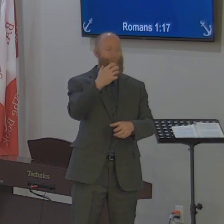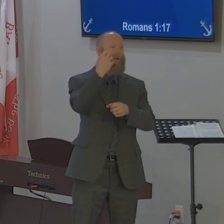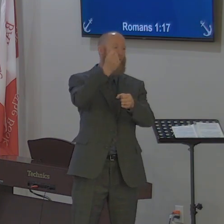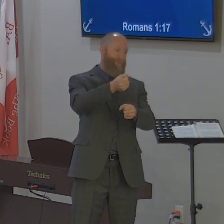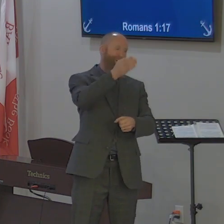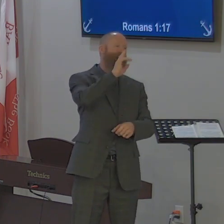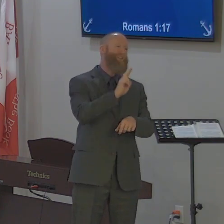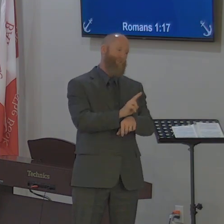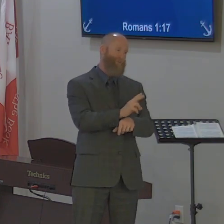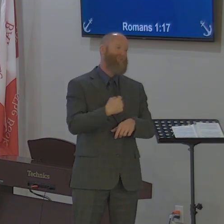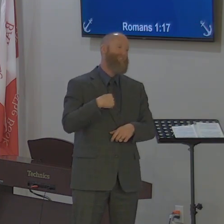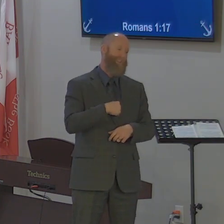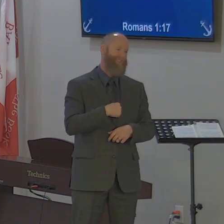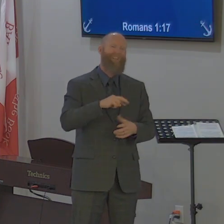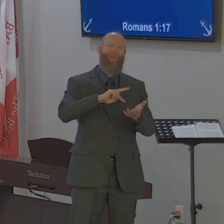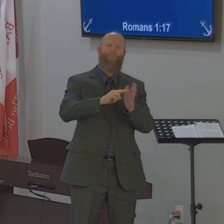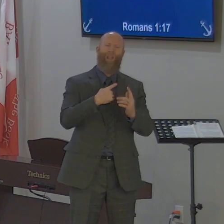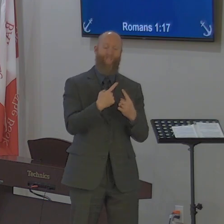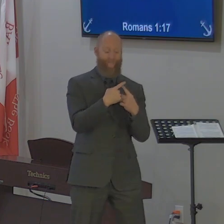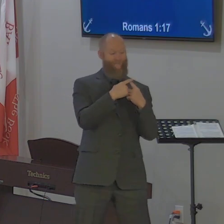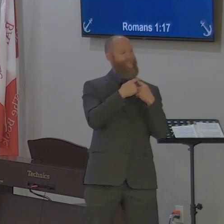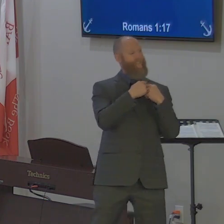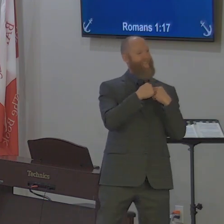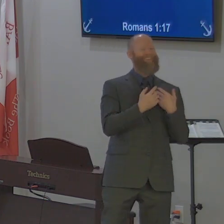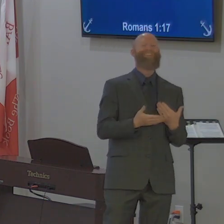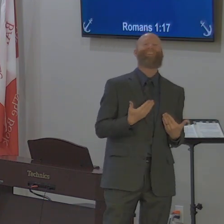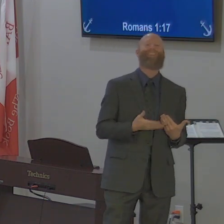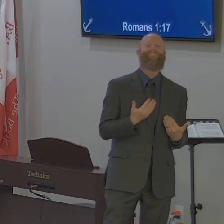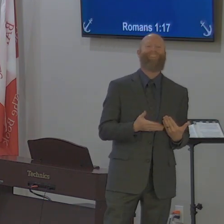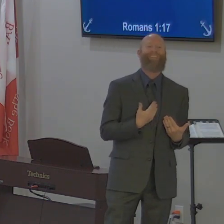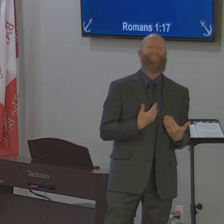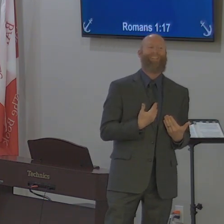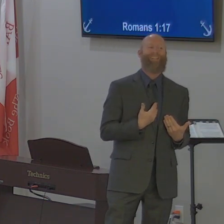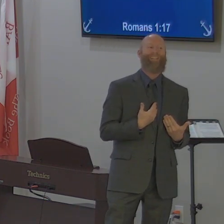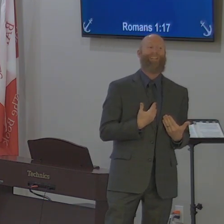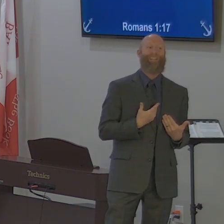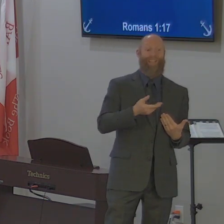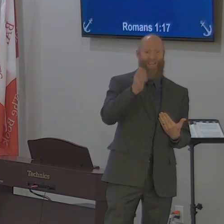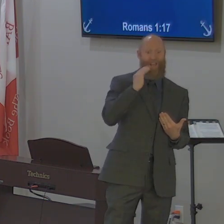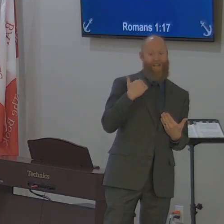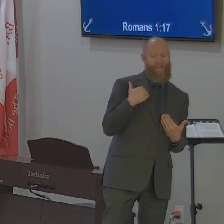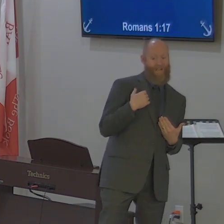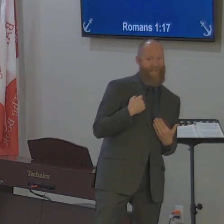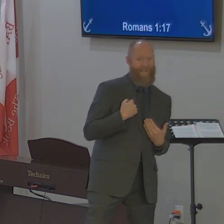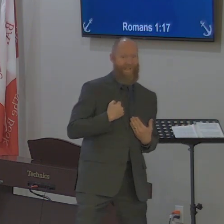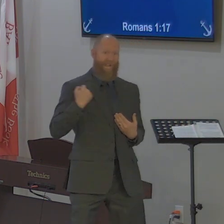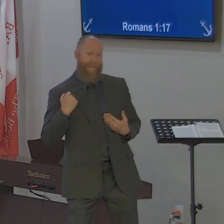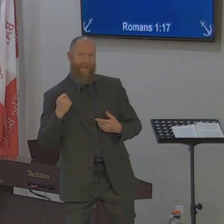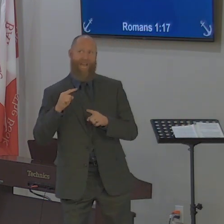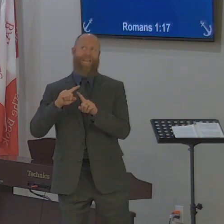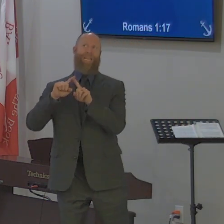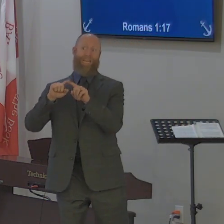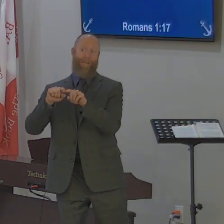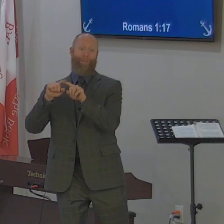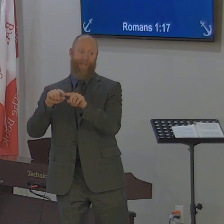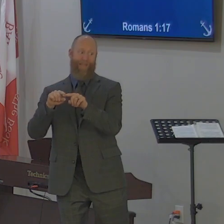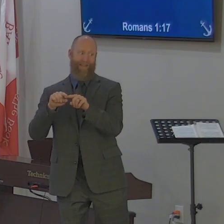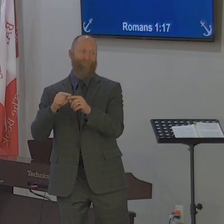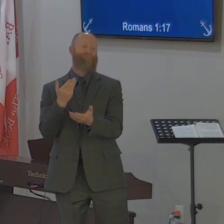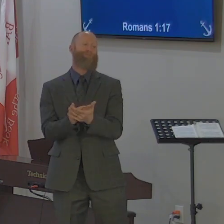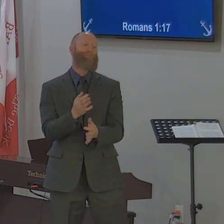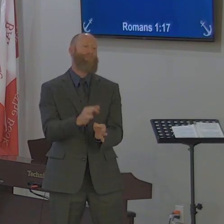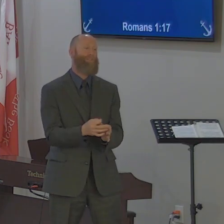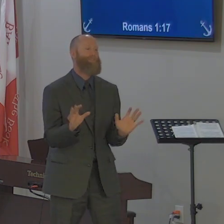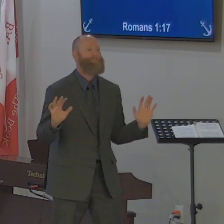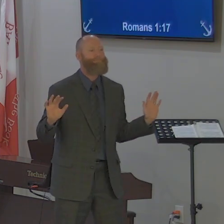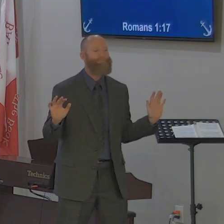morning. When you've reached your limit, God has to step in and carry you further, and that's when God gets the glory.